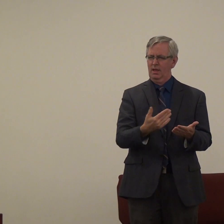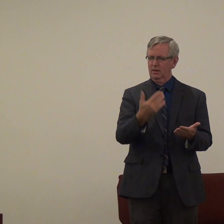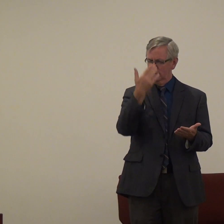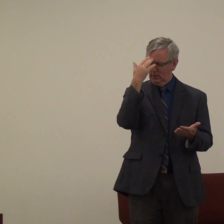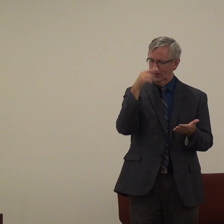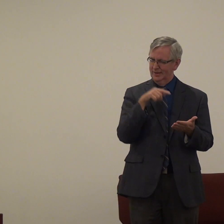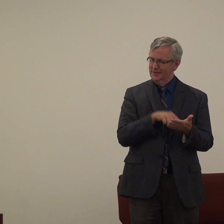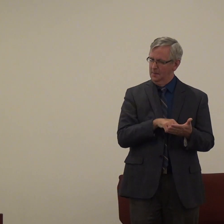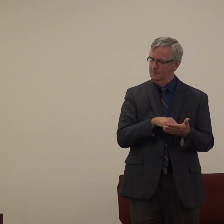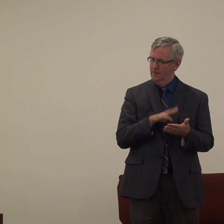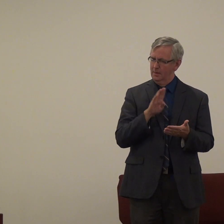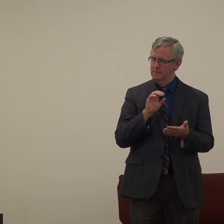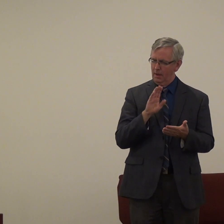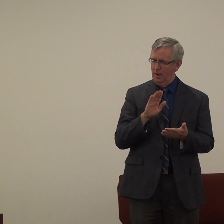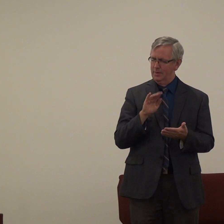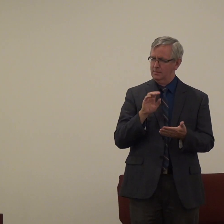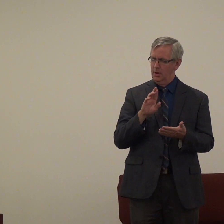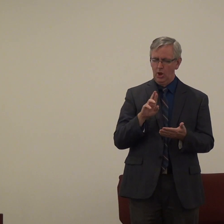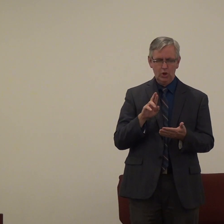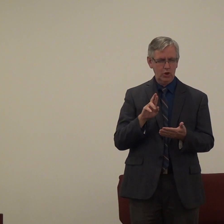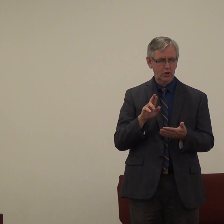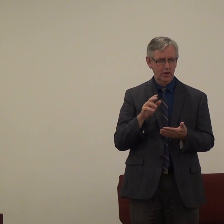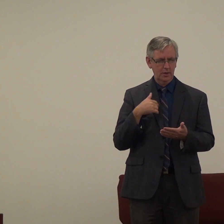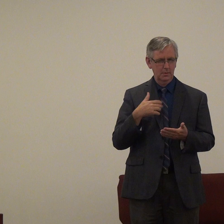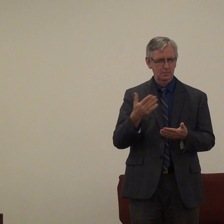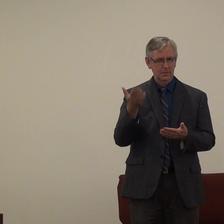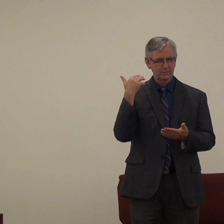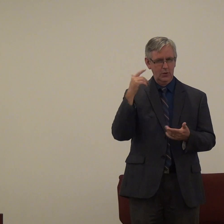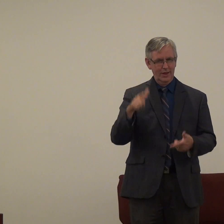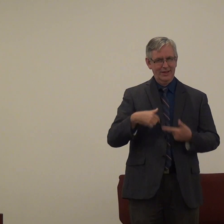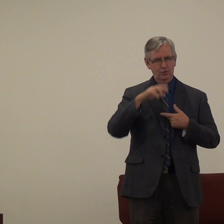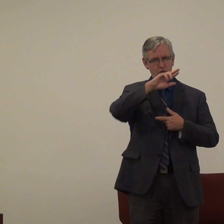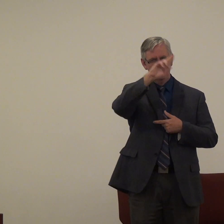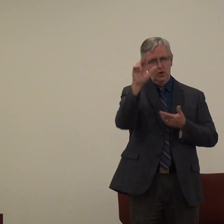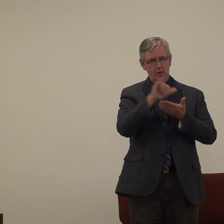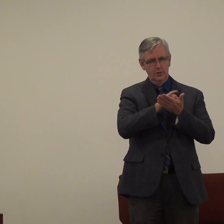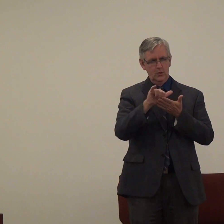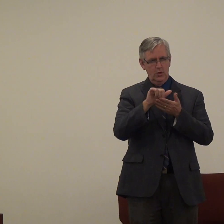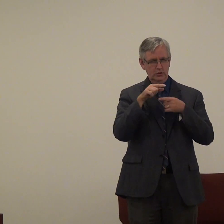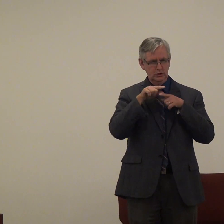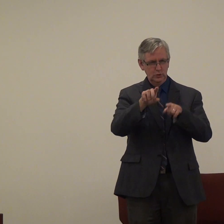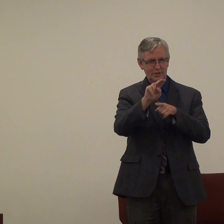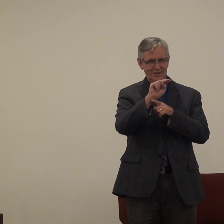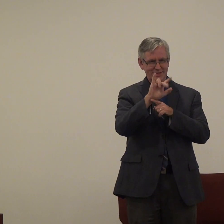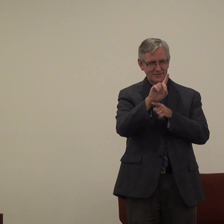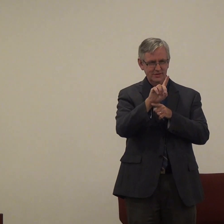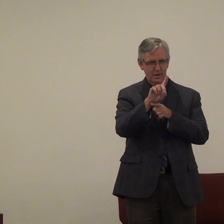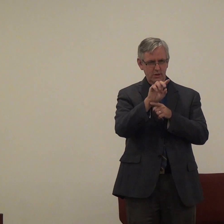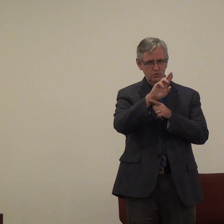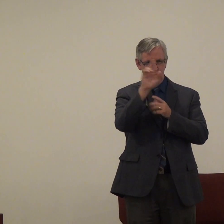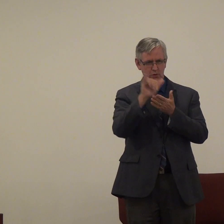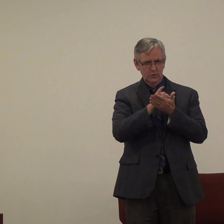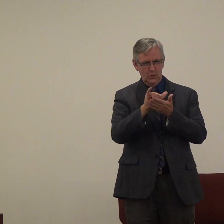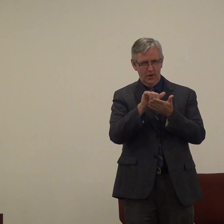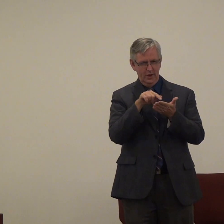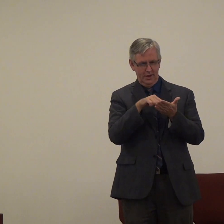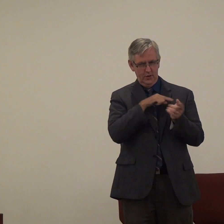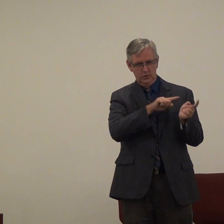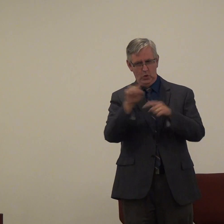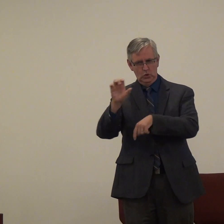venue, I knew that name, Bobby Bonner. I used to live in Rochester, New